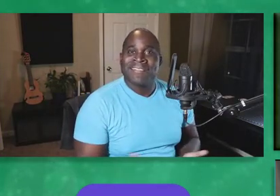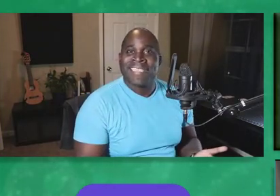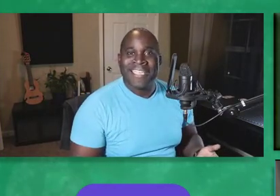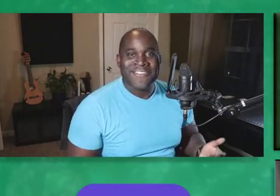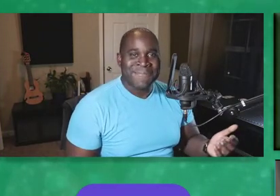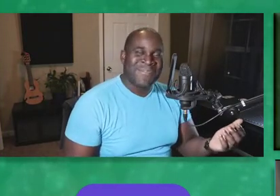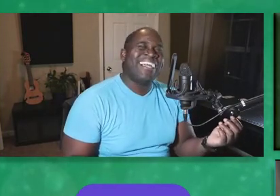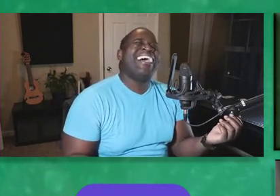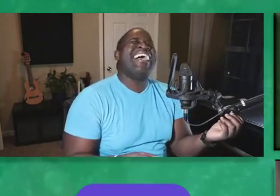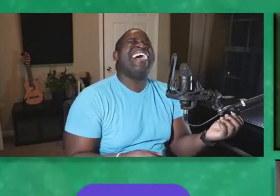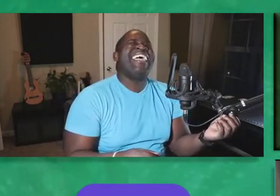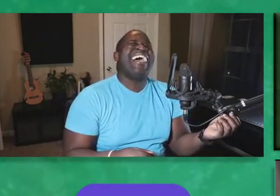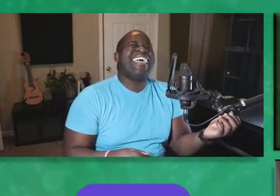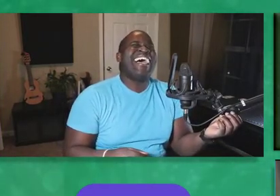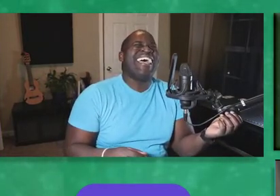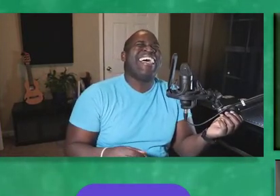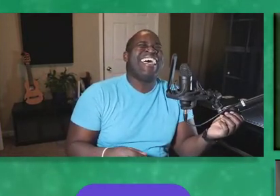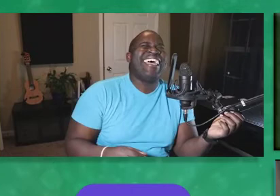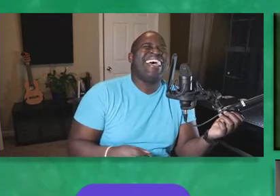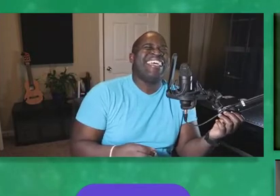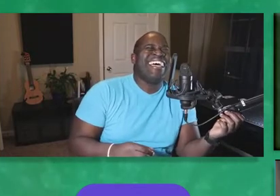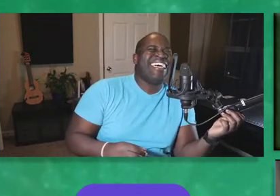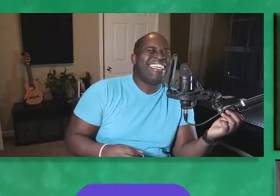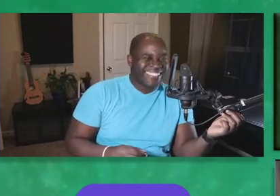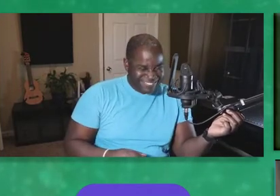good. It's ketchup.